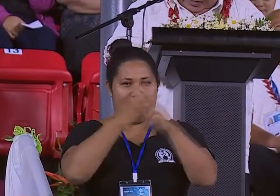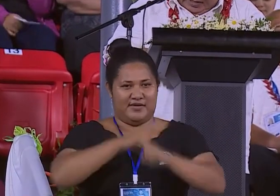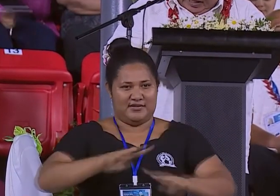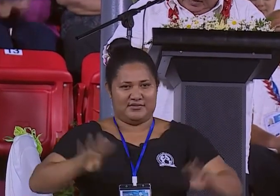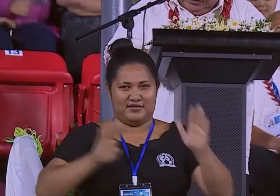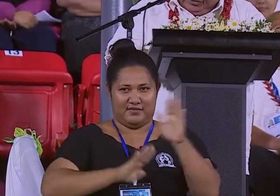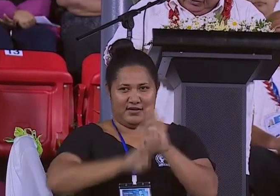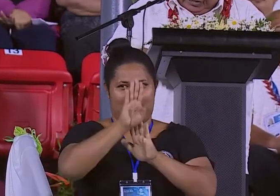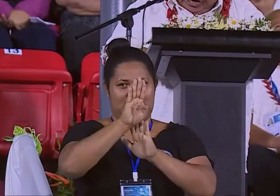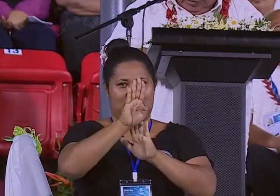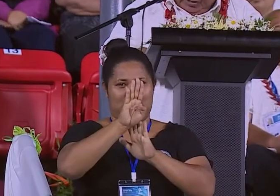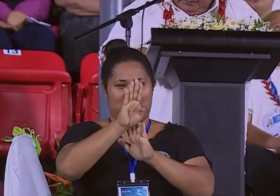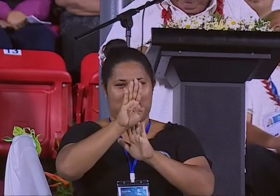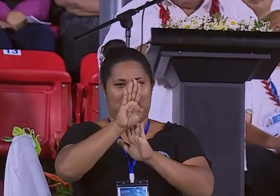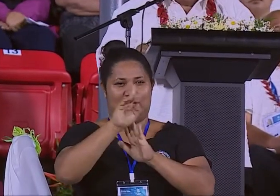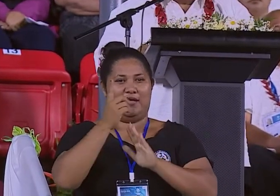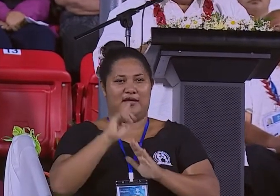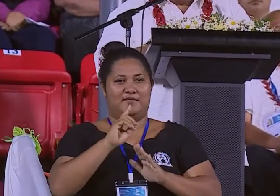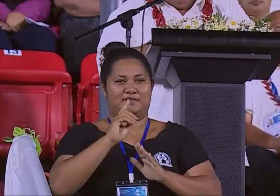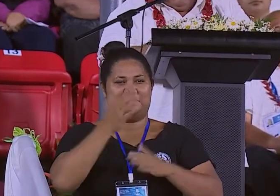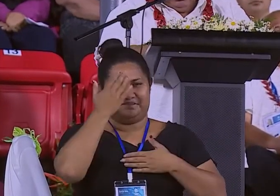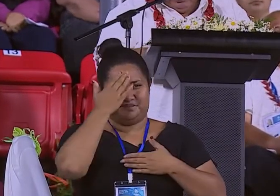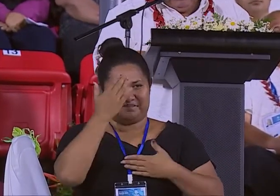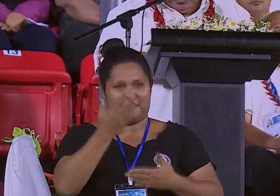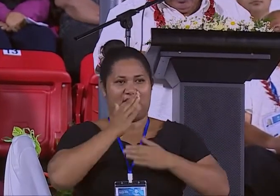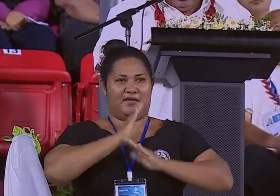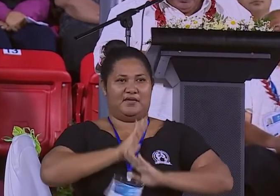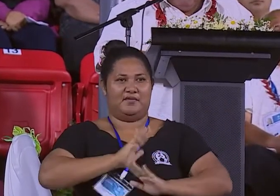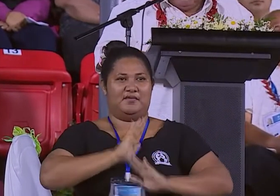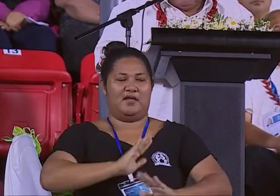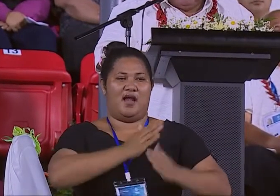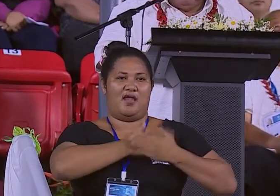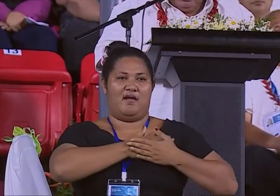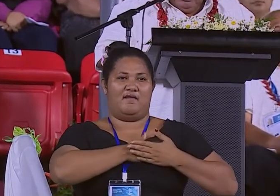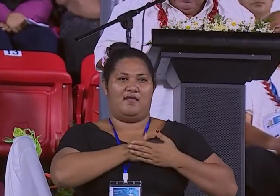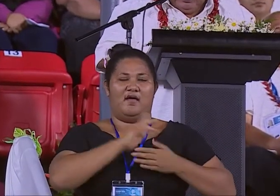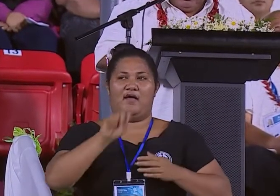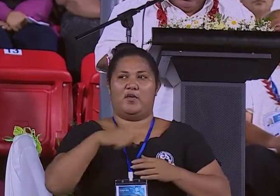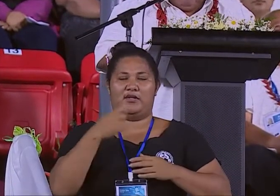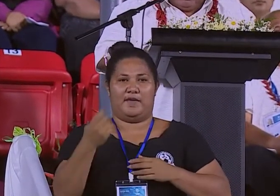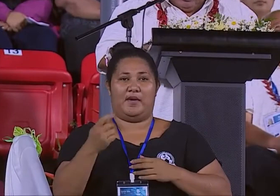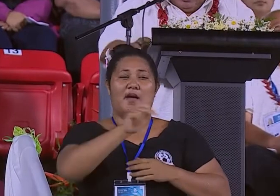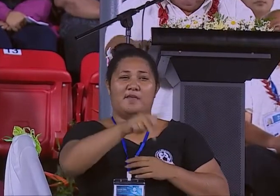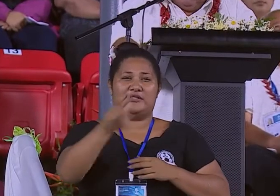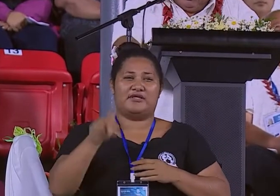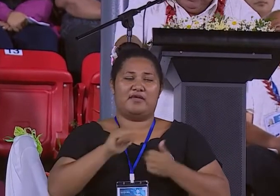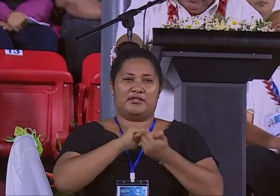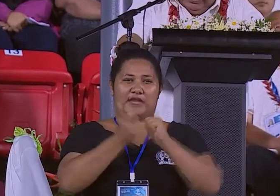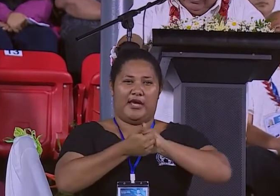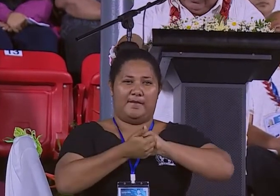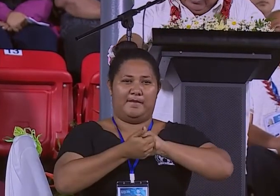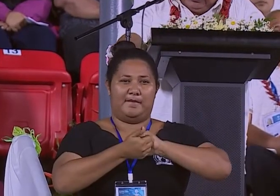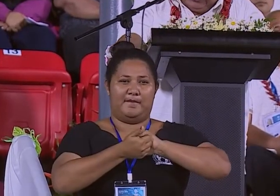development, and genuine love of our neighbors. The Pacific